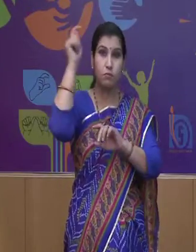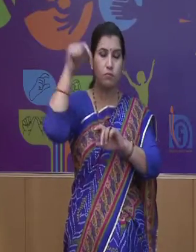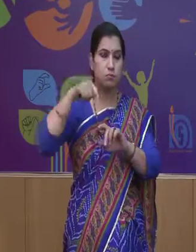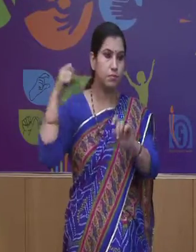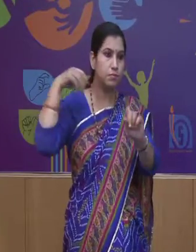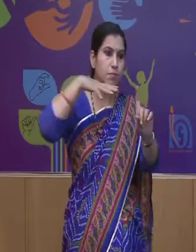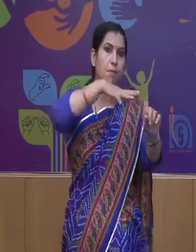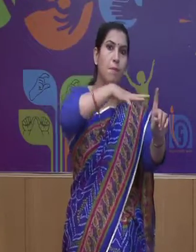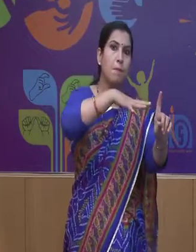influence.